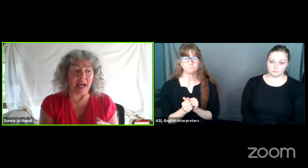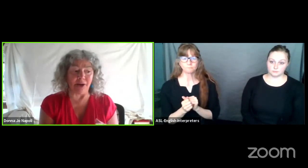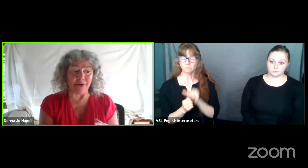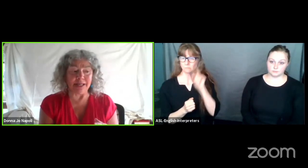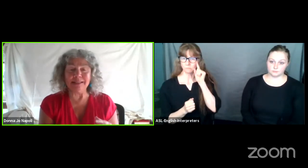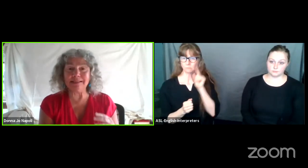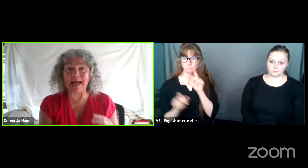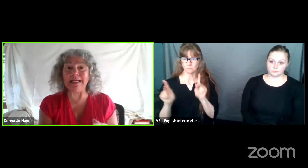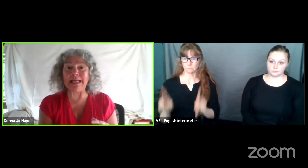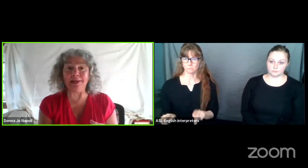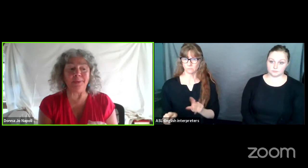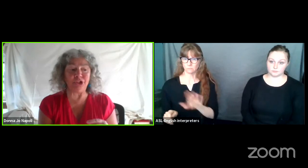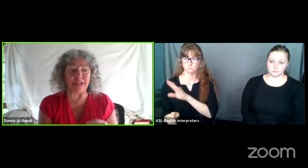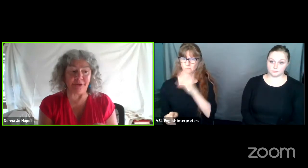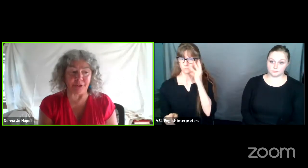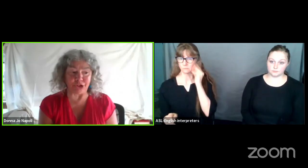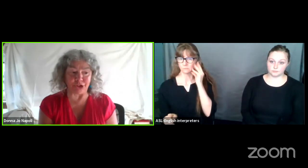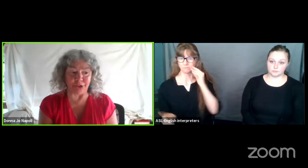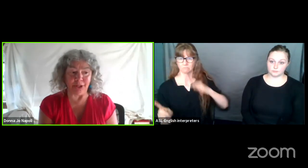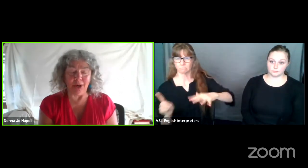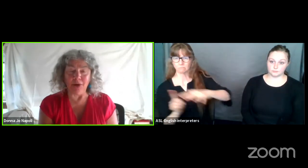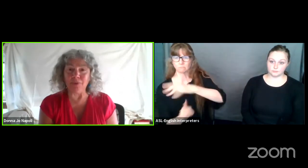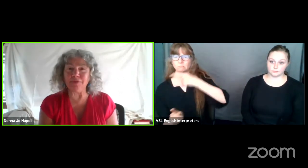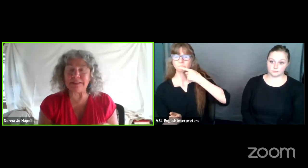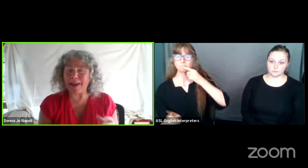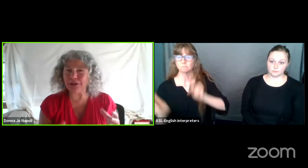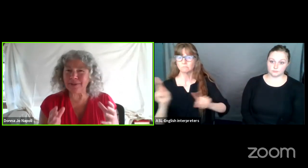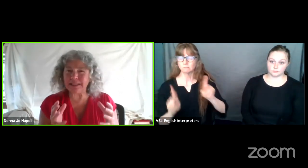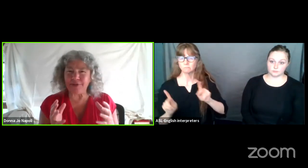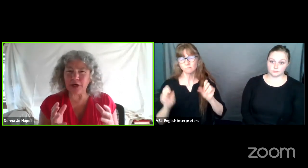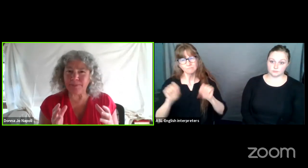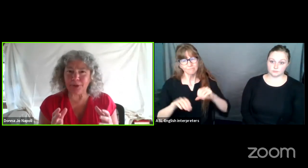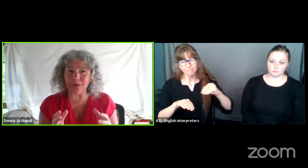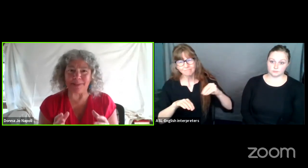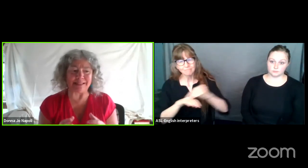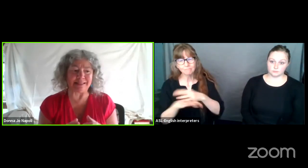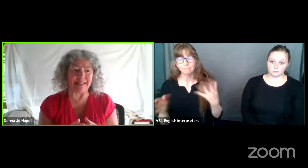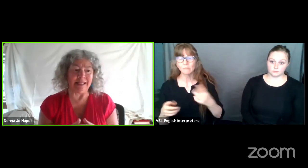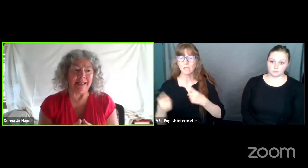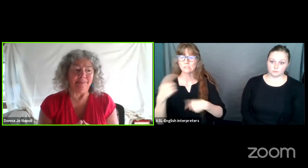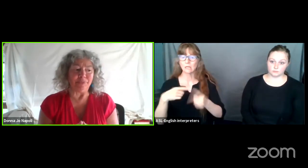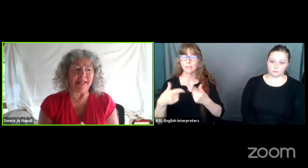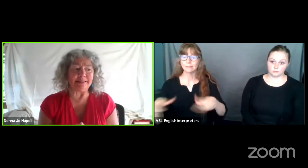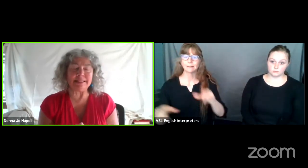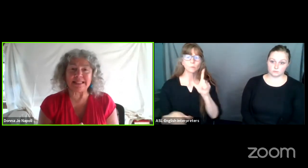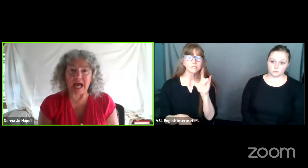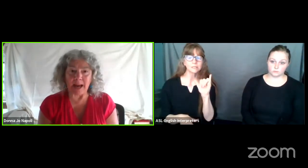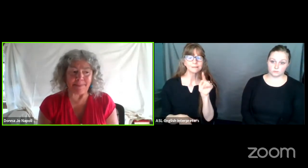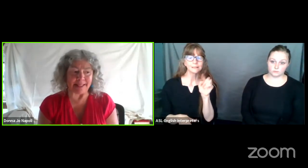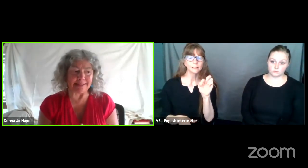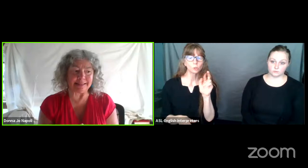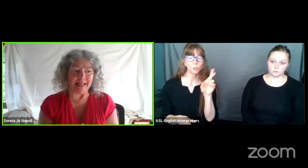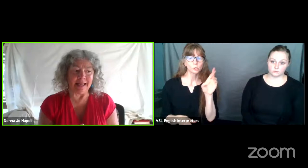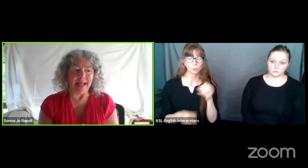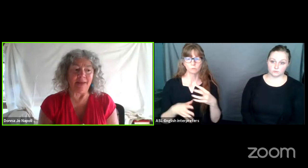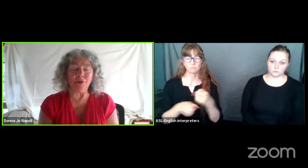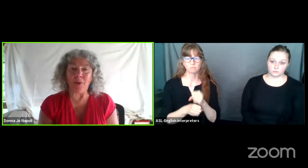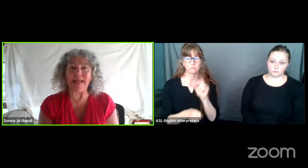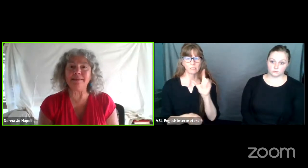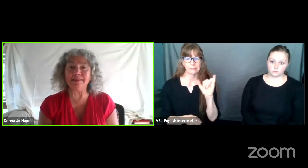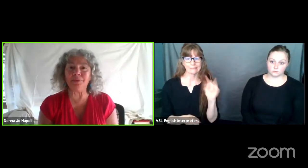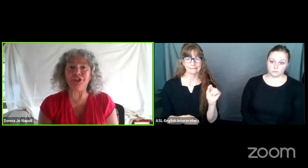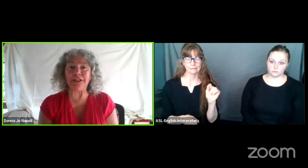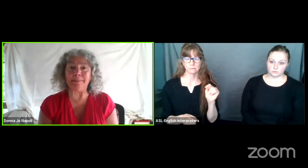can color sign language literature with respect to its very purpose, its topics,